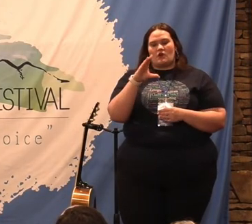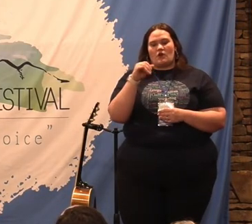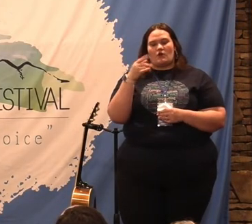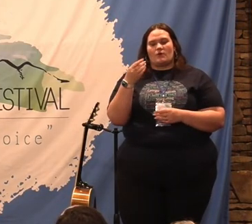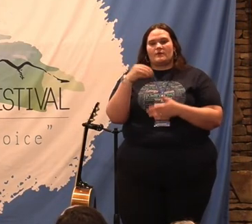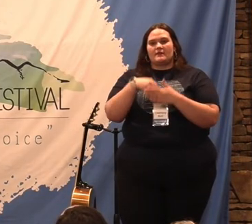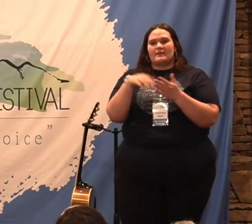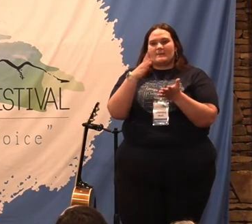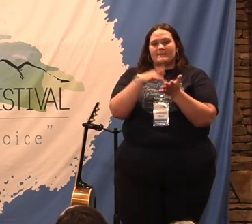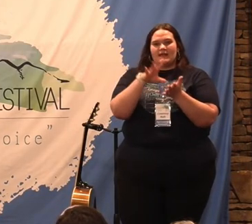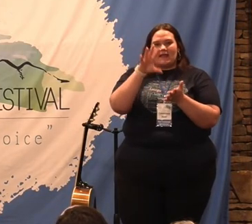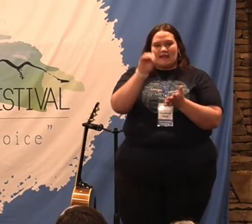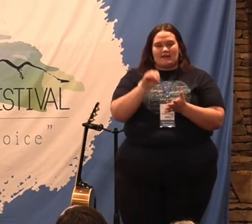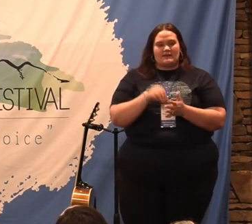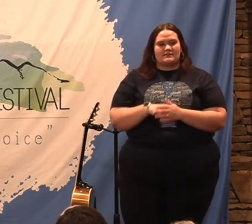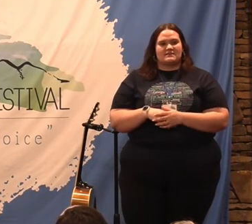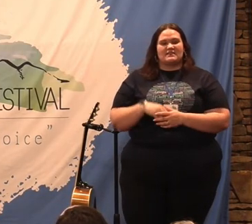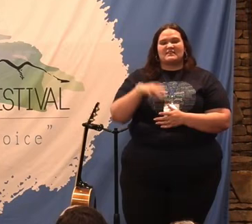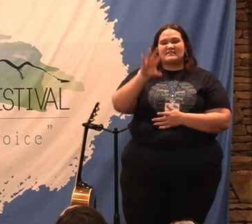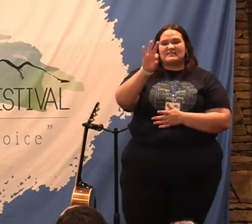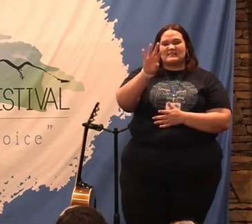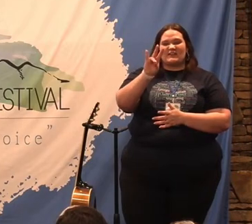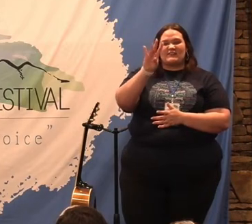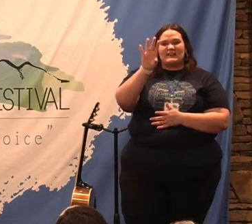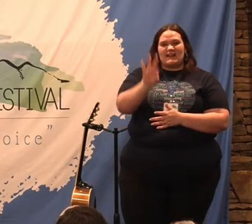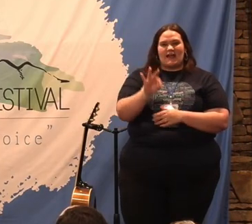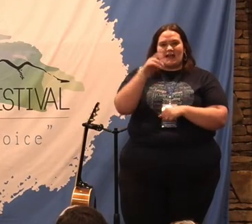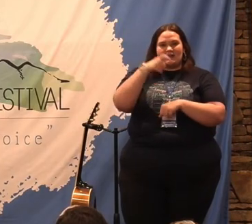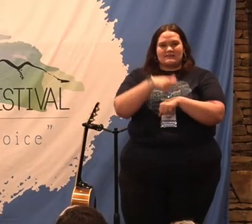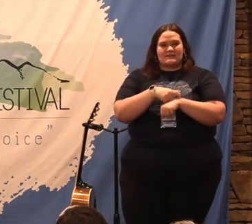Moth Slam winner.